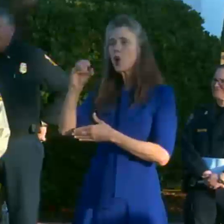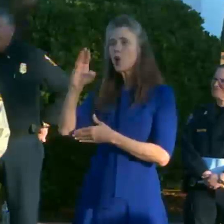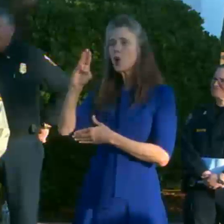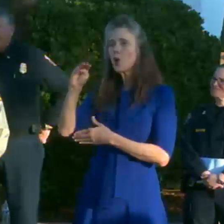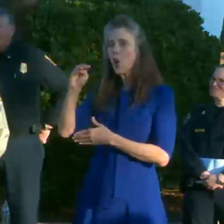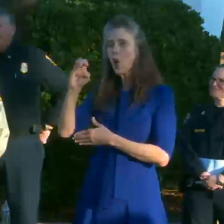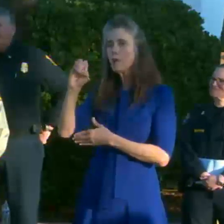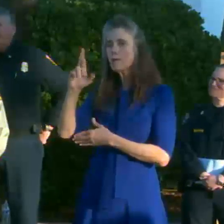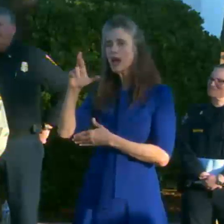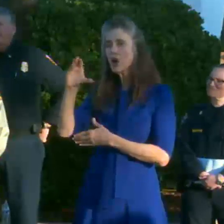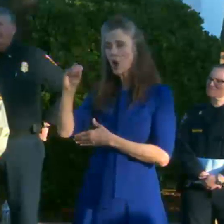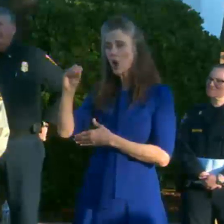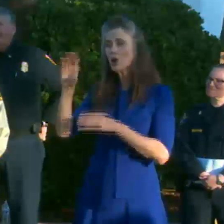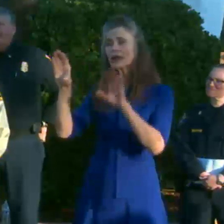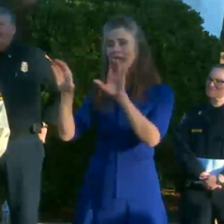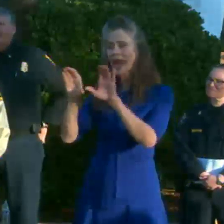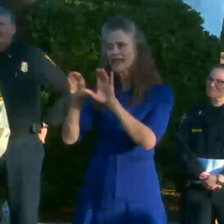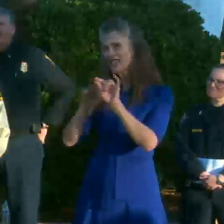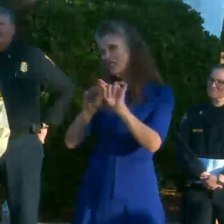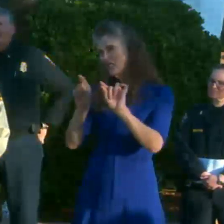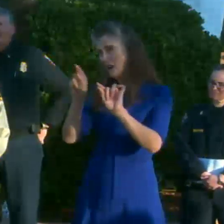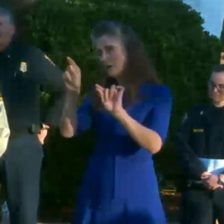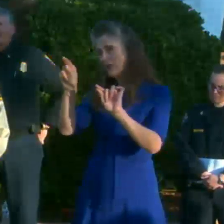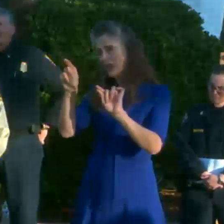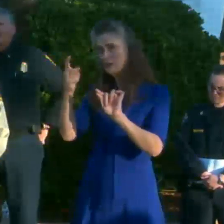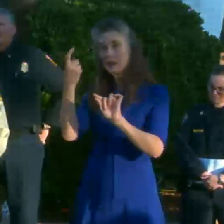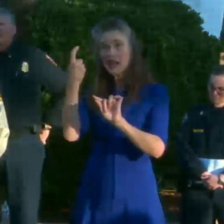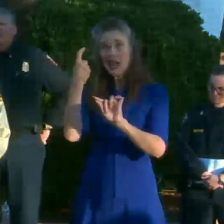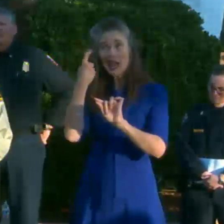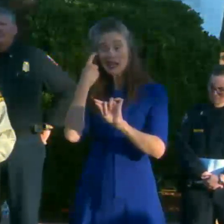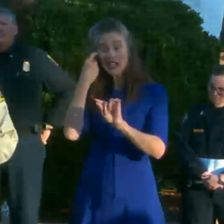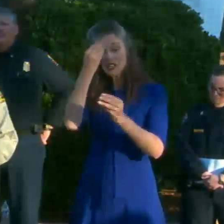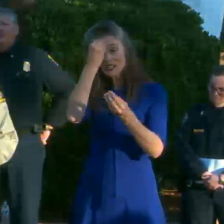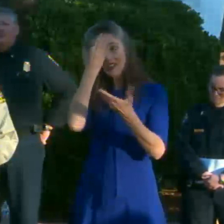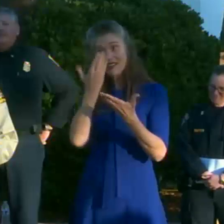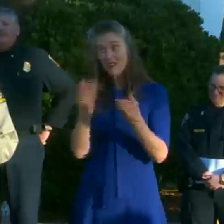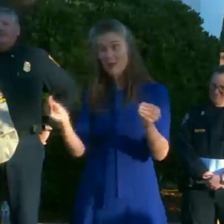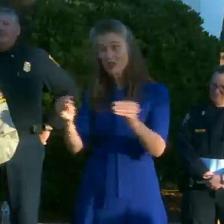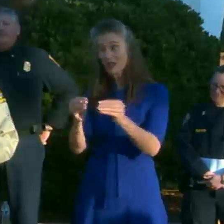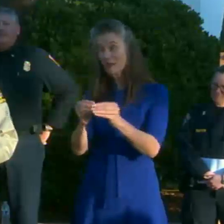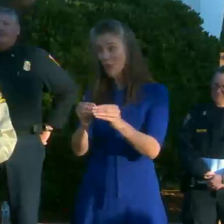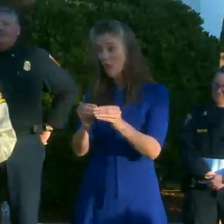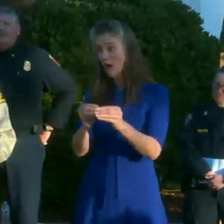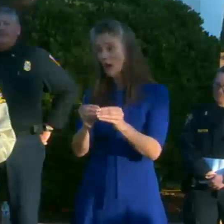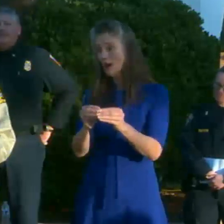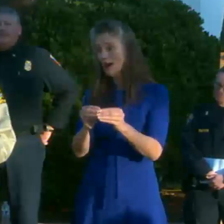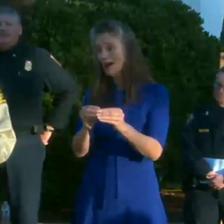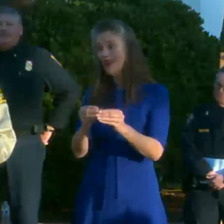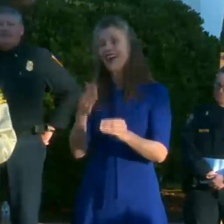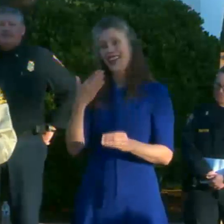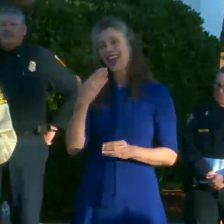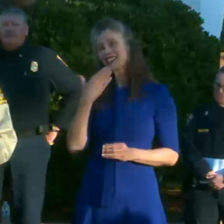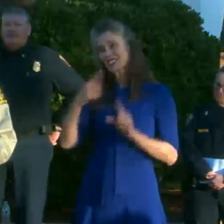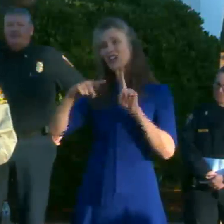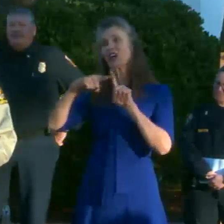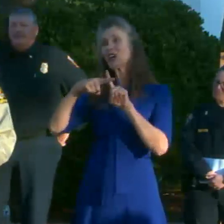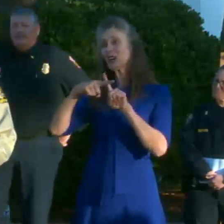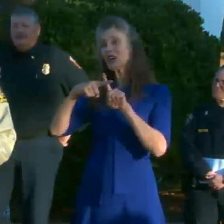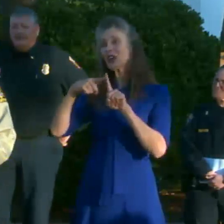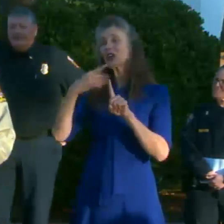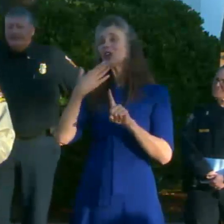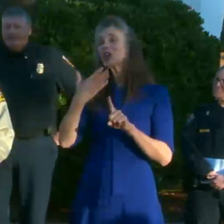Romero Canyon. And then I just got some other information, too, which is some additional good news, and that is